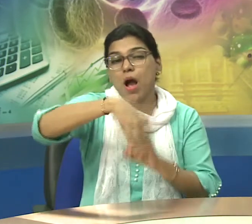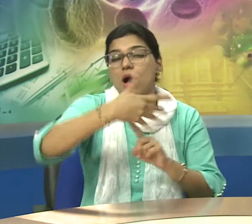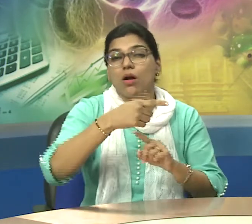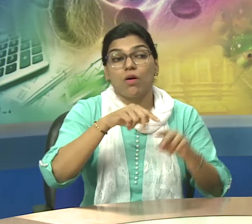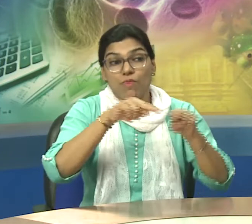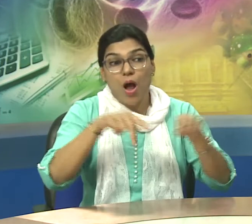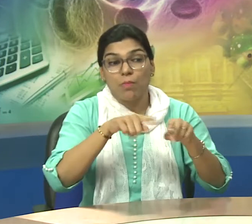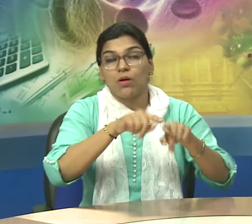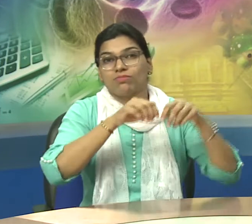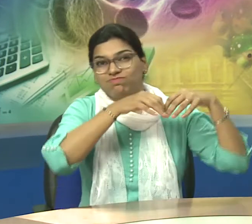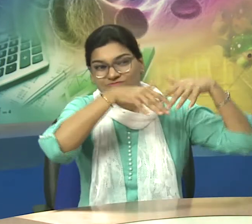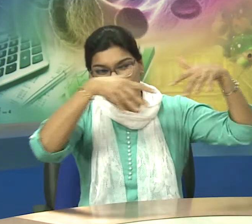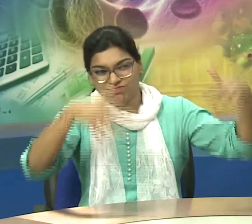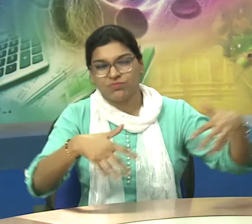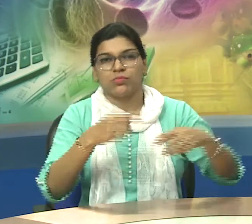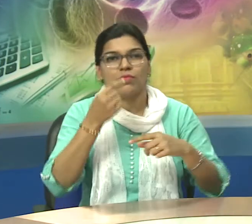family had a